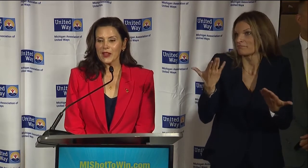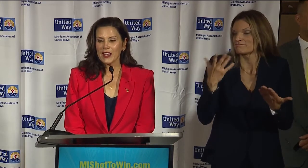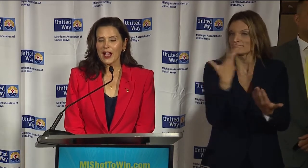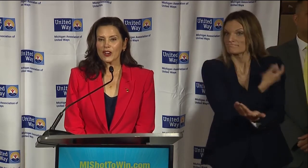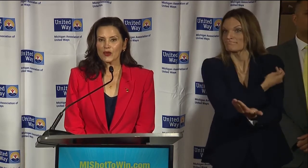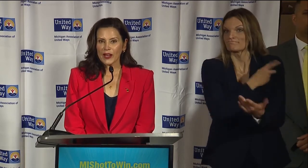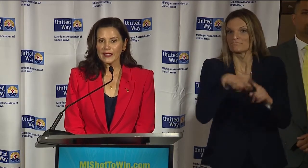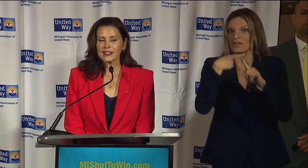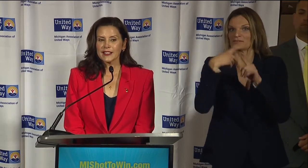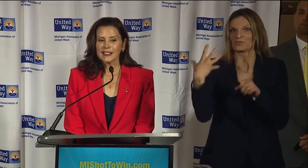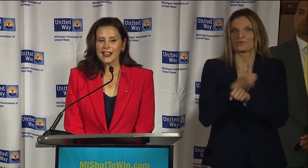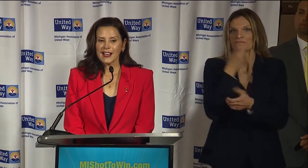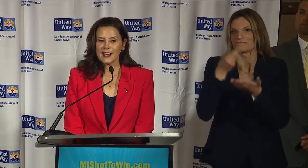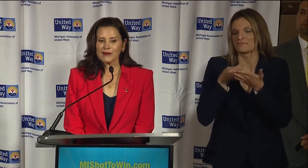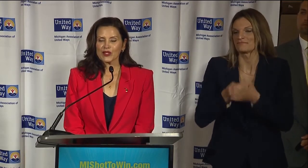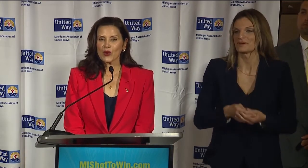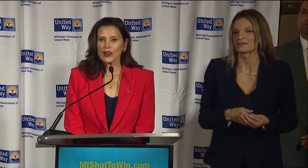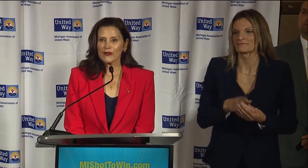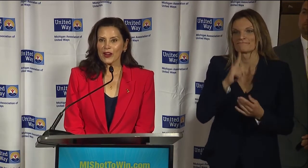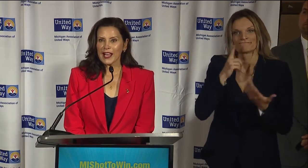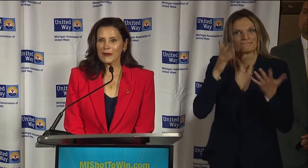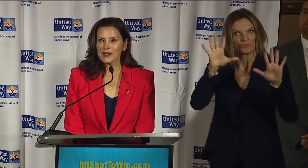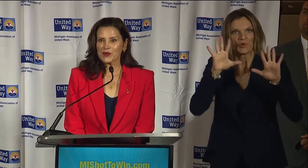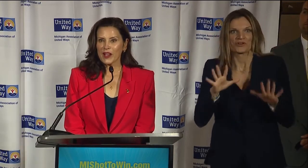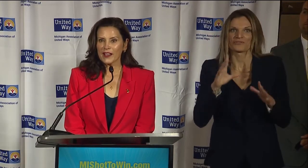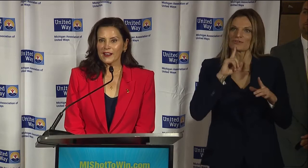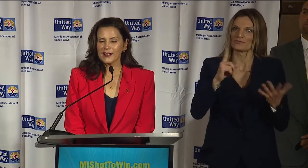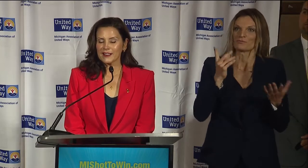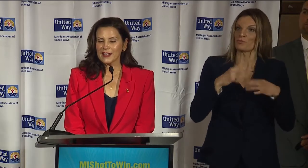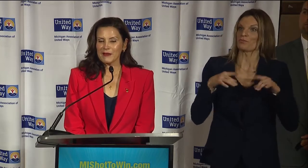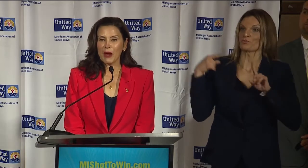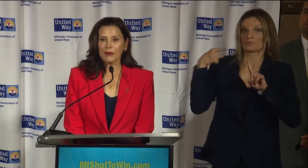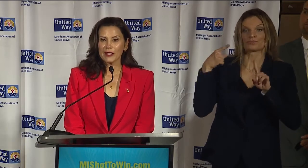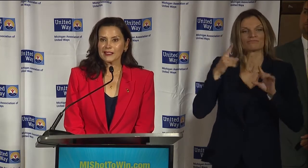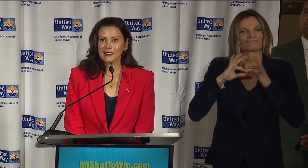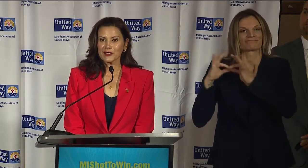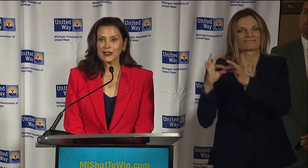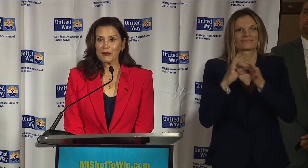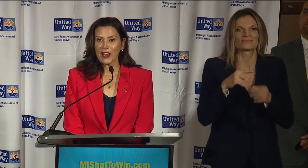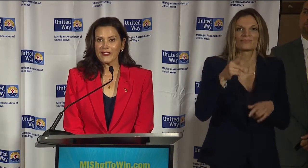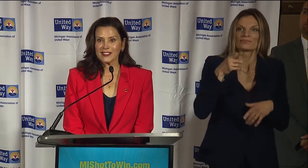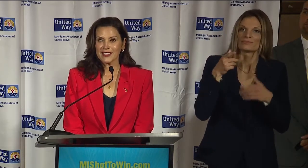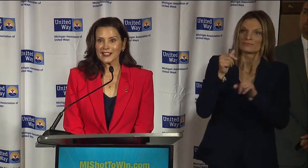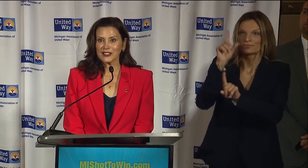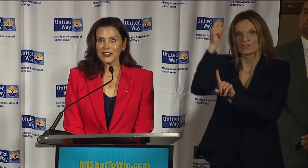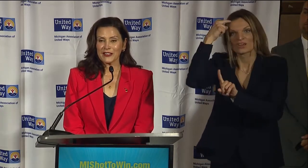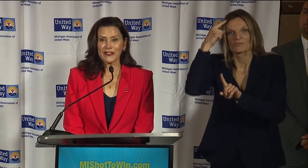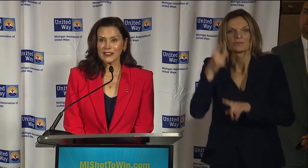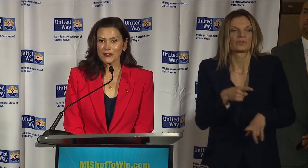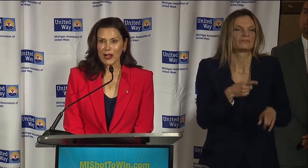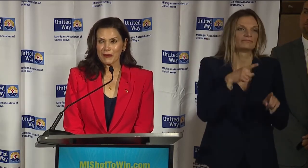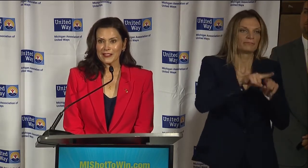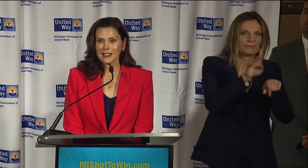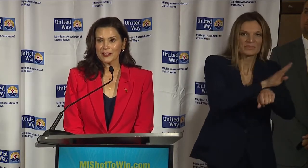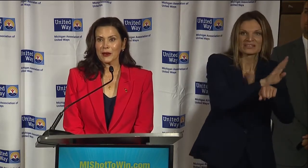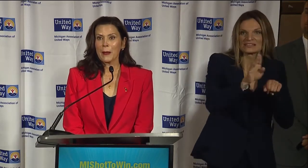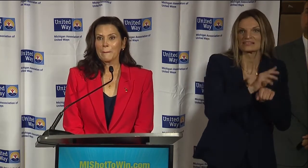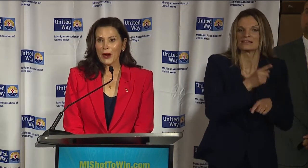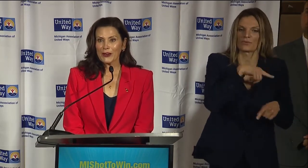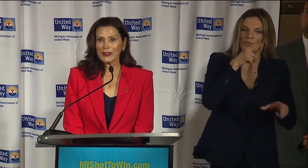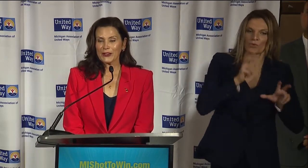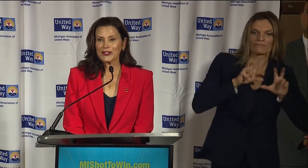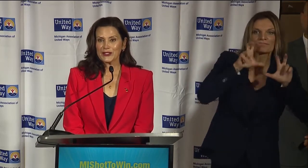a great story of what happens when the public sector and the private sector and the philanthropic